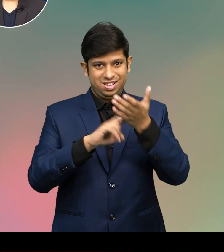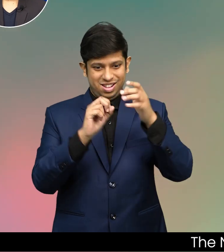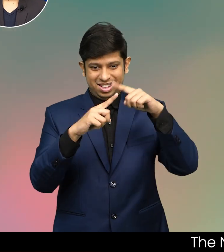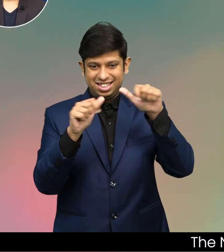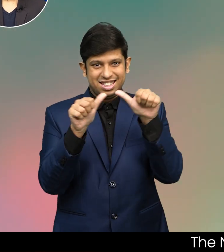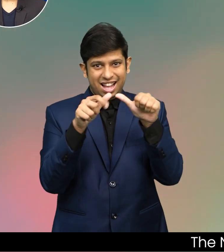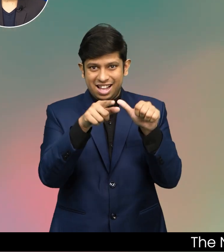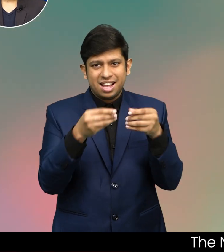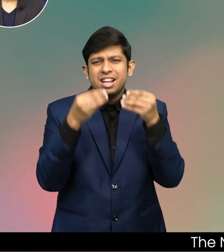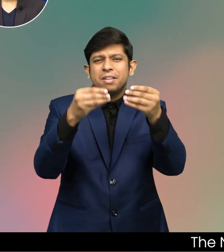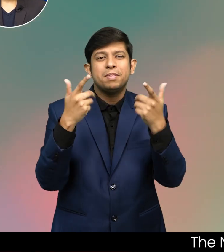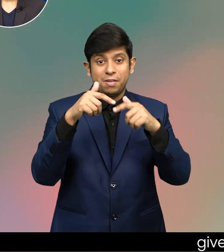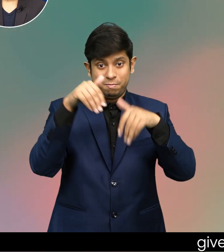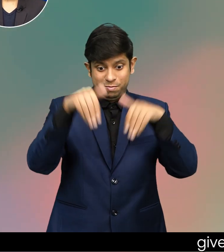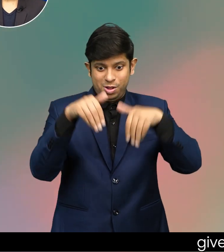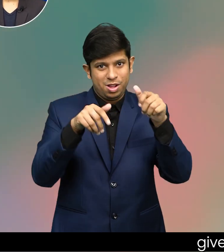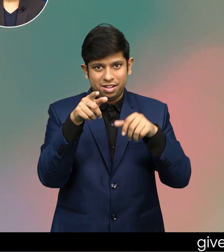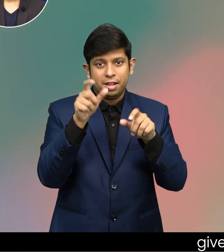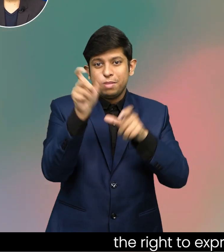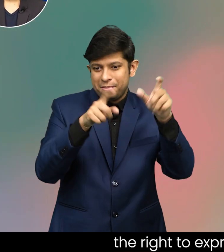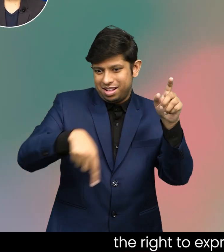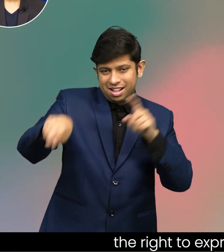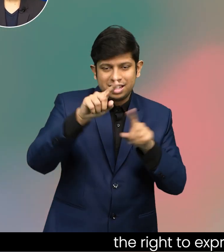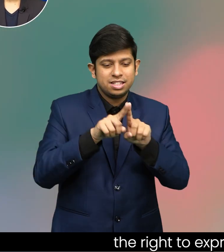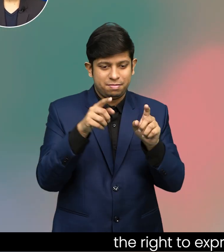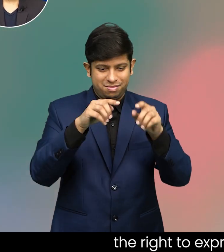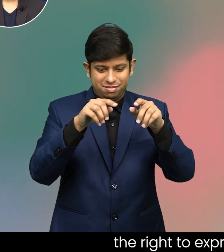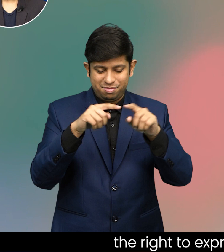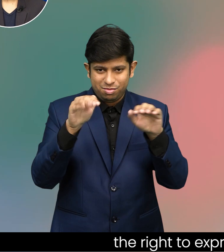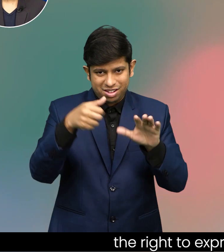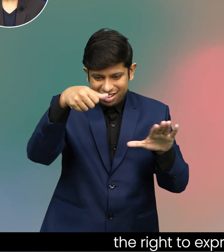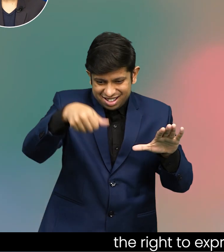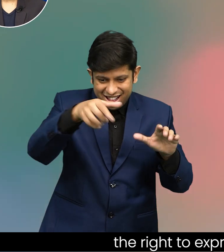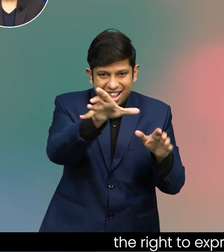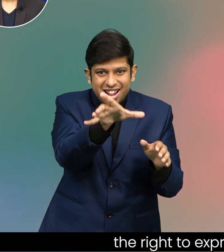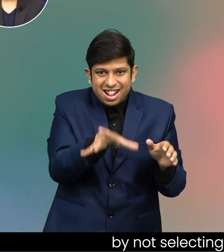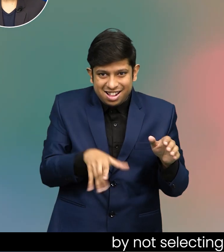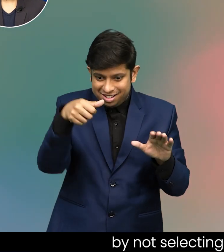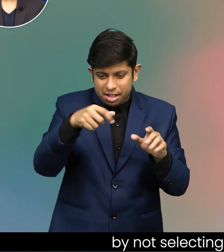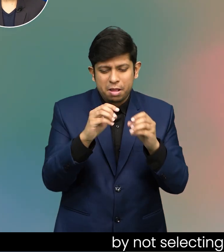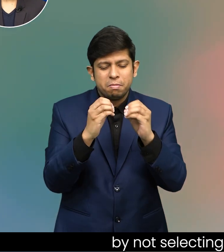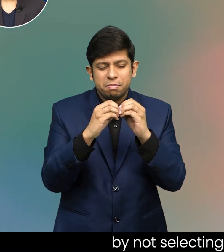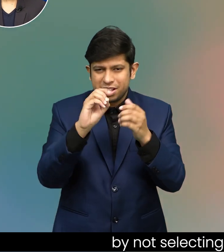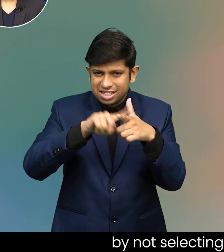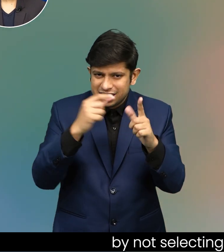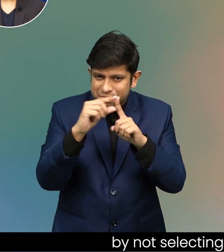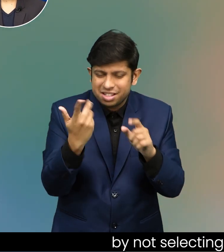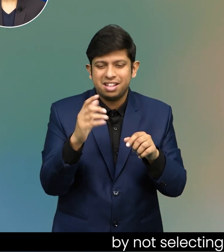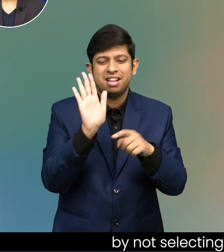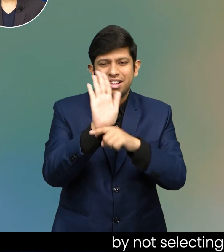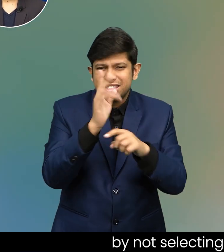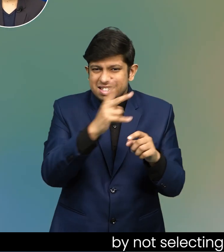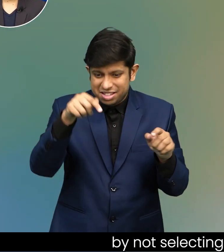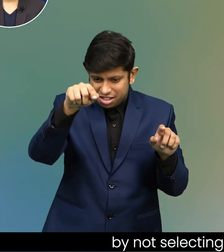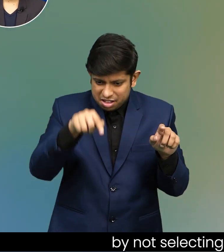Nota. The nota option gives the voter the right to express a negative opinion by not selecting any of